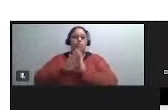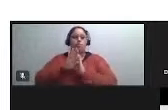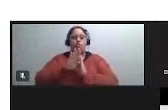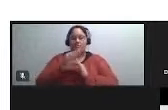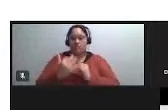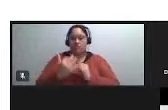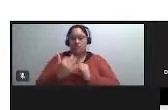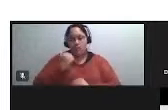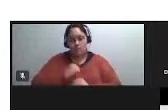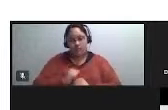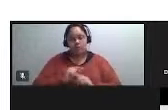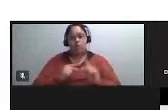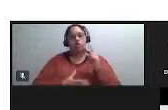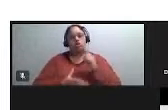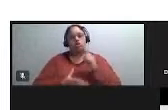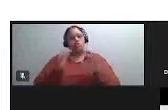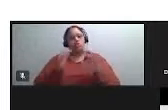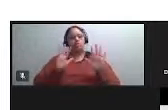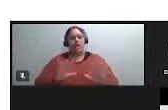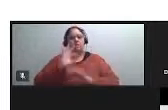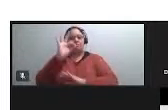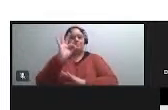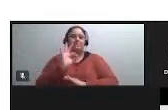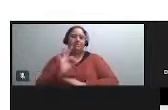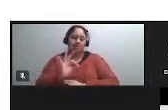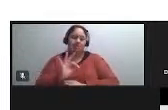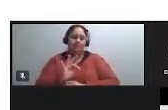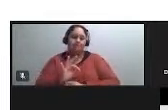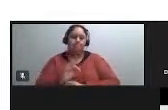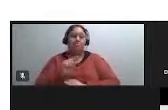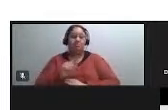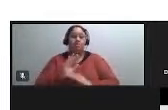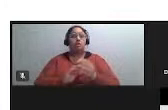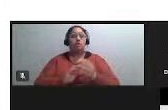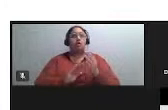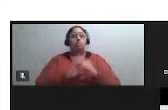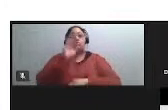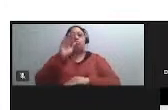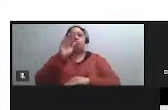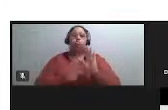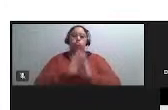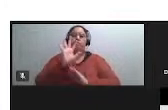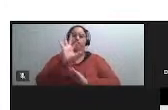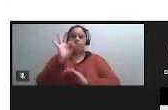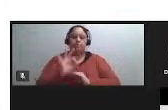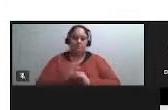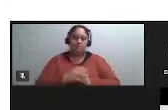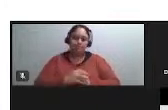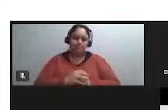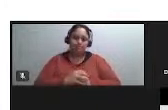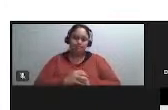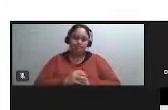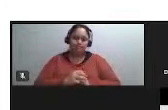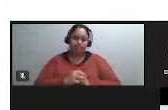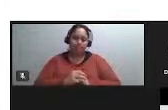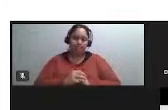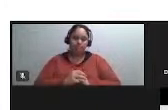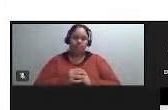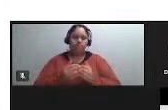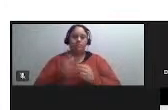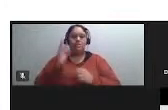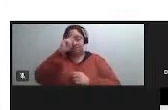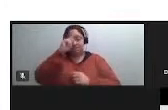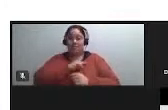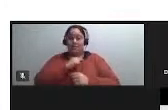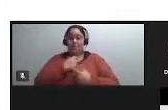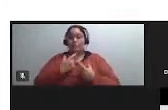increase, and we achieved an additional 9%, which exceeds the 5% as planned. And the reason